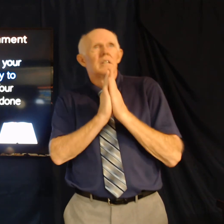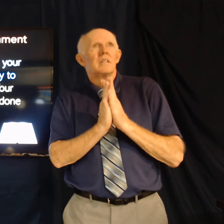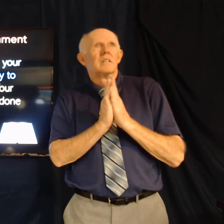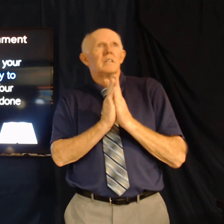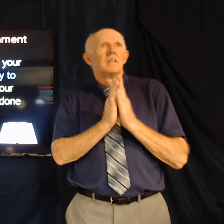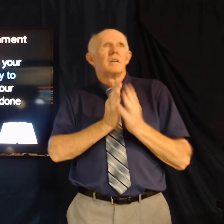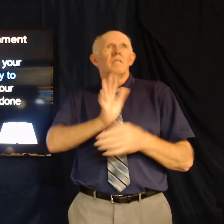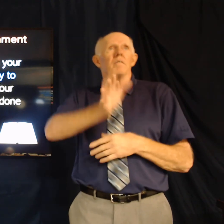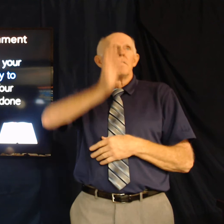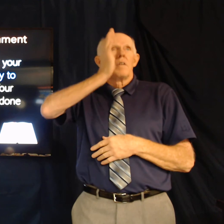Then pray